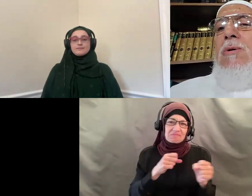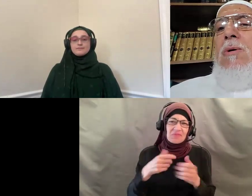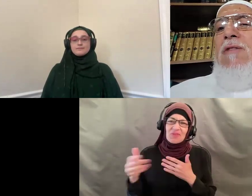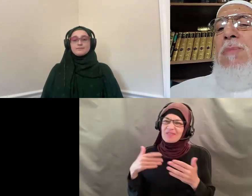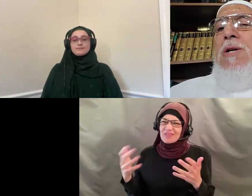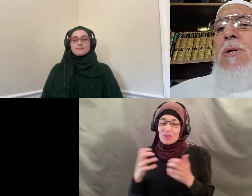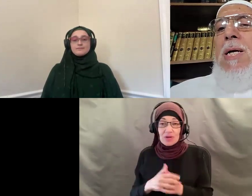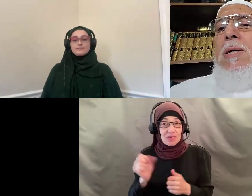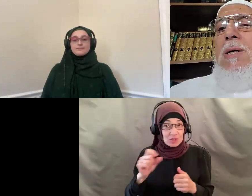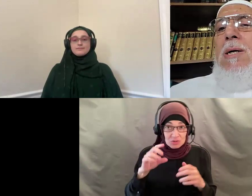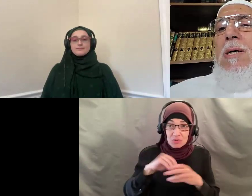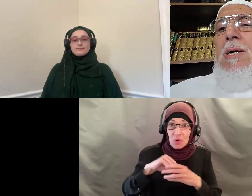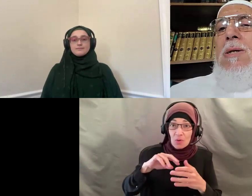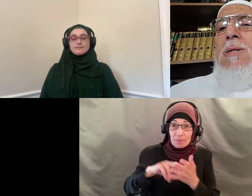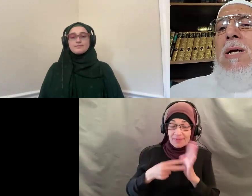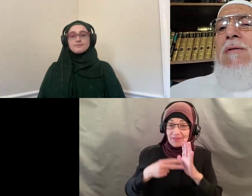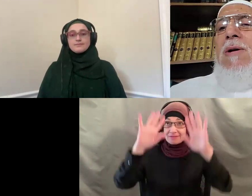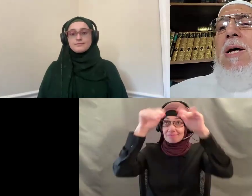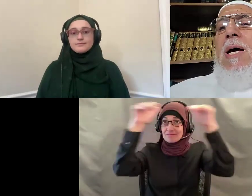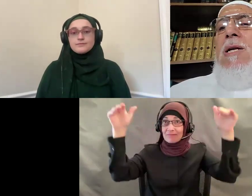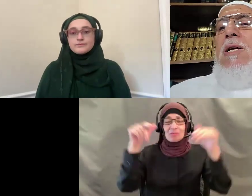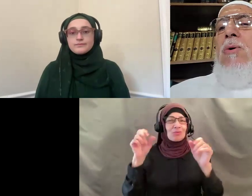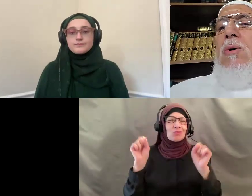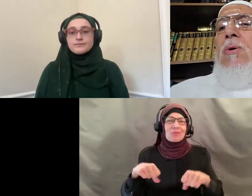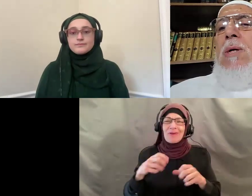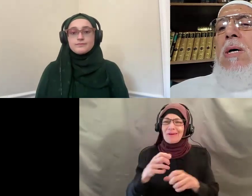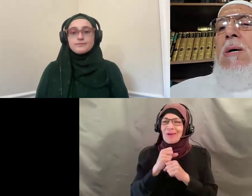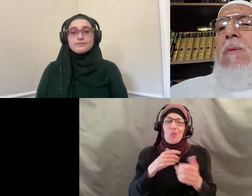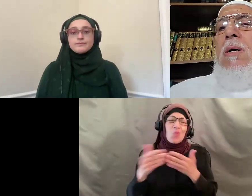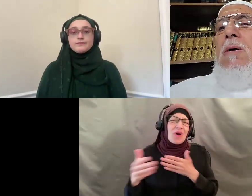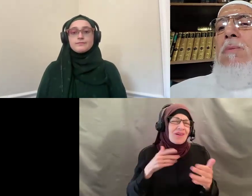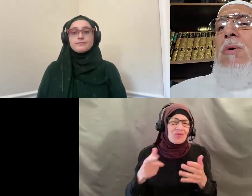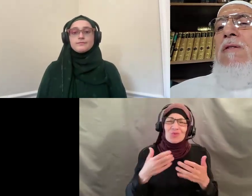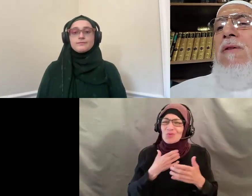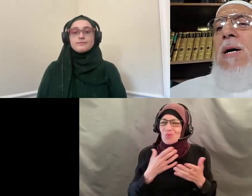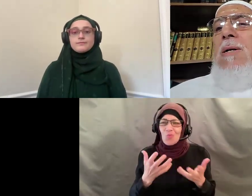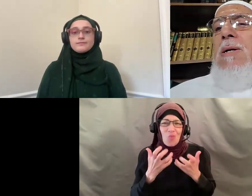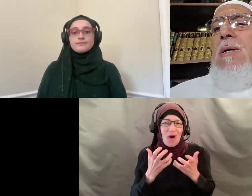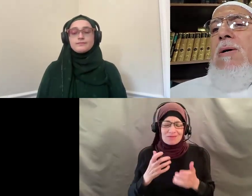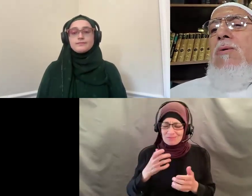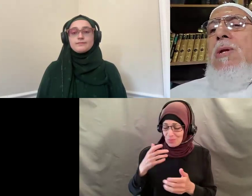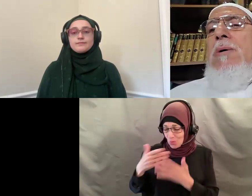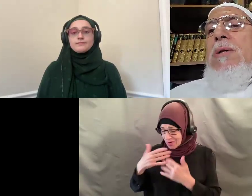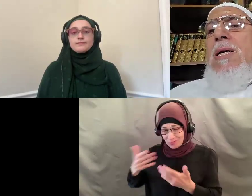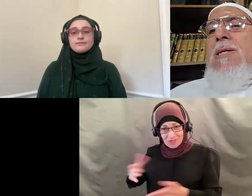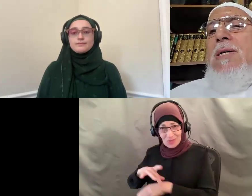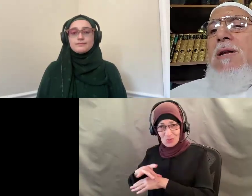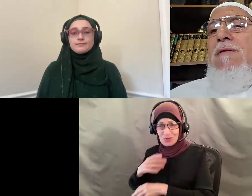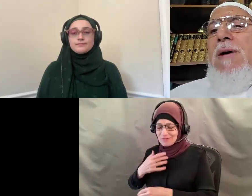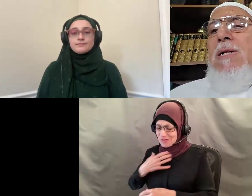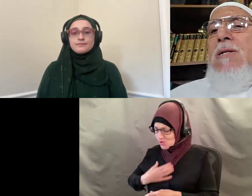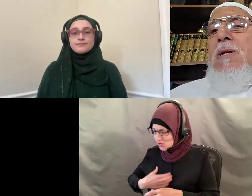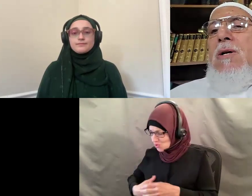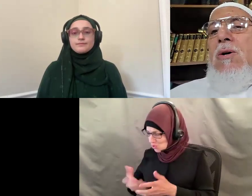that you have pleasure in this life, and it all will come purified without any